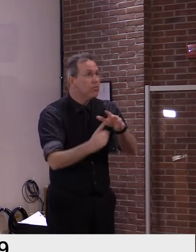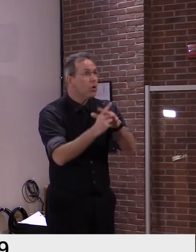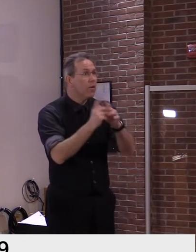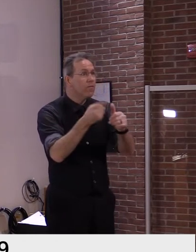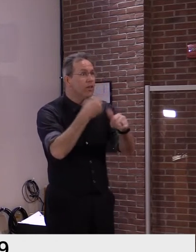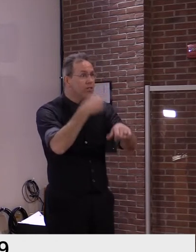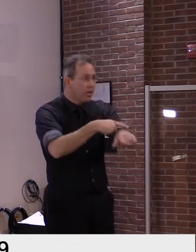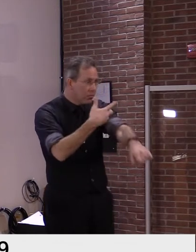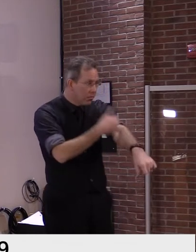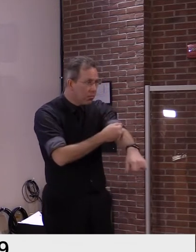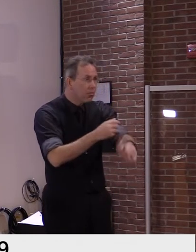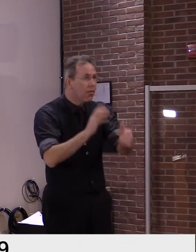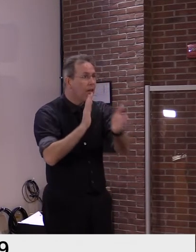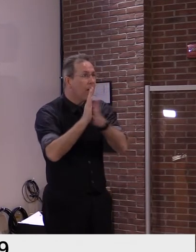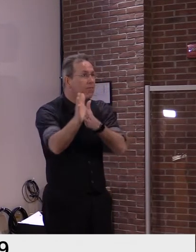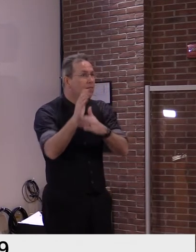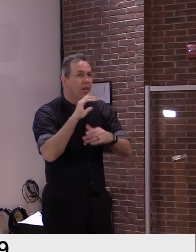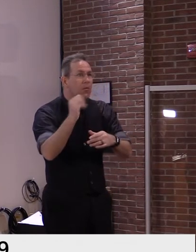the